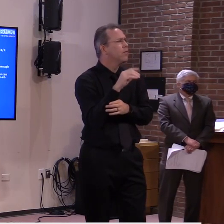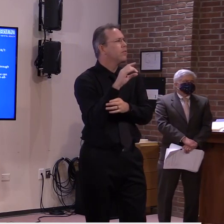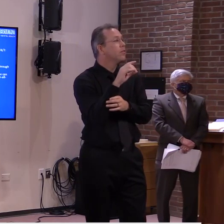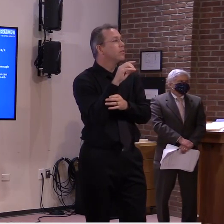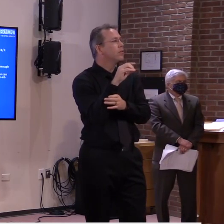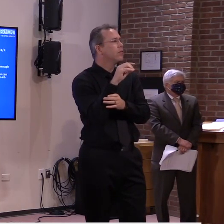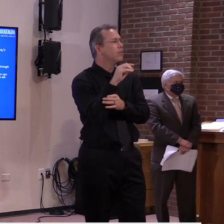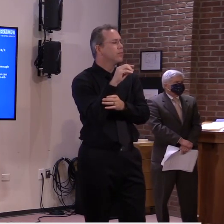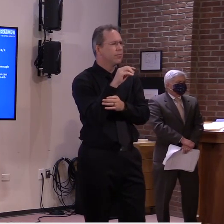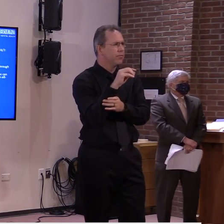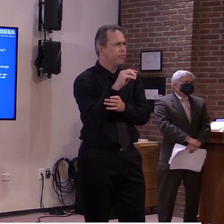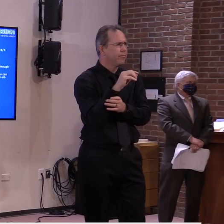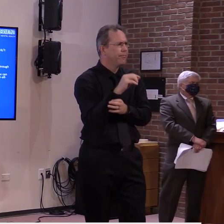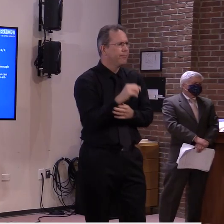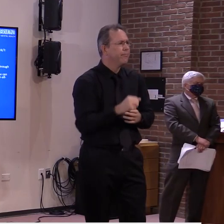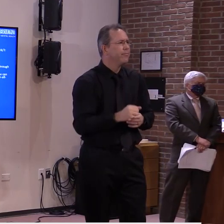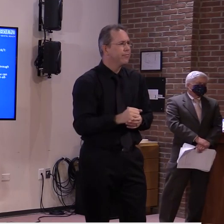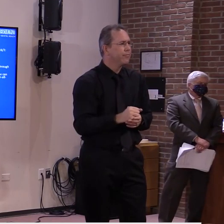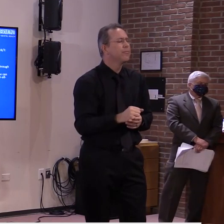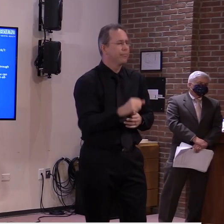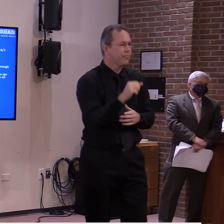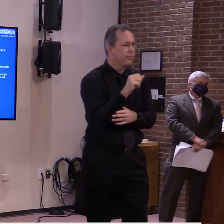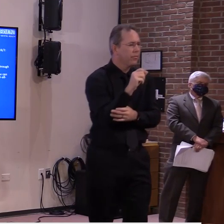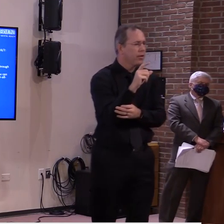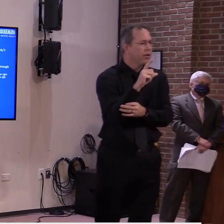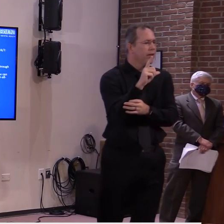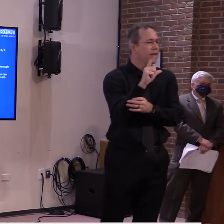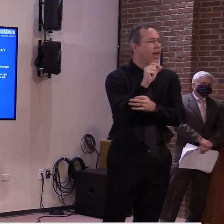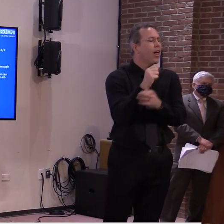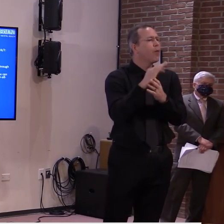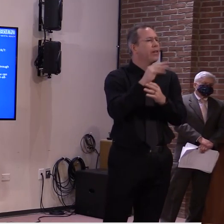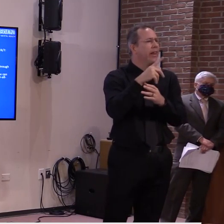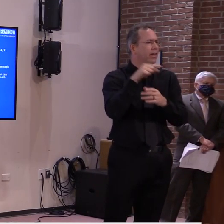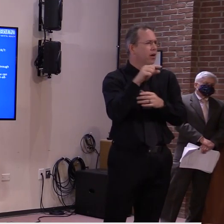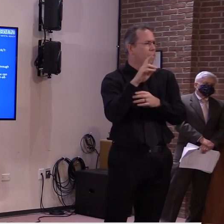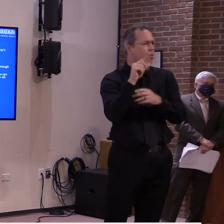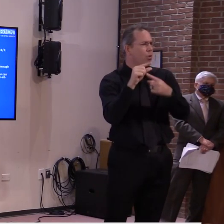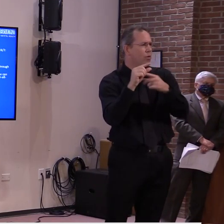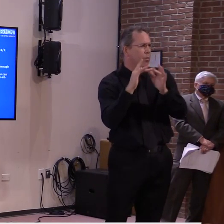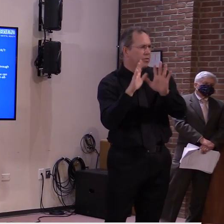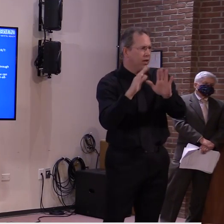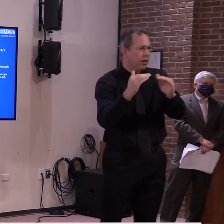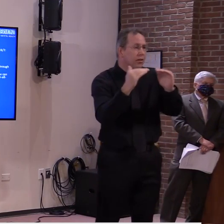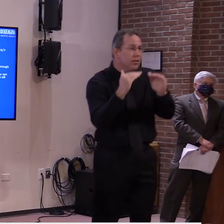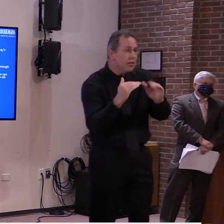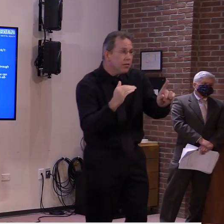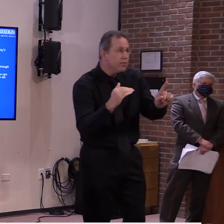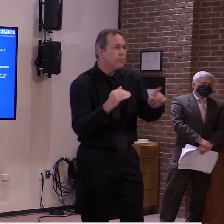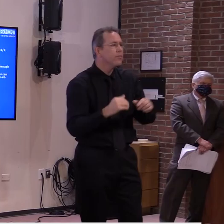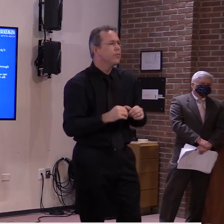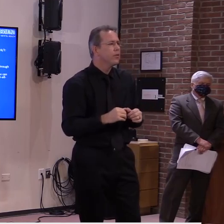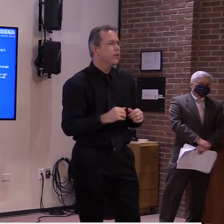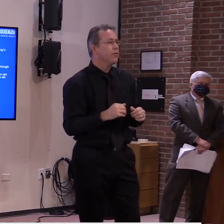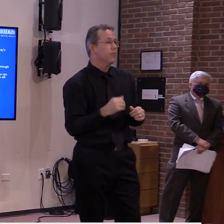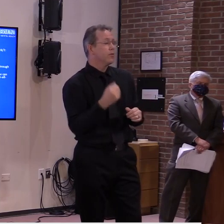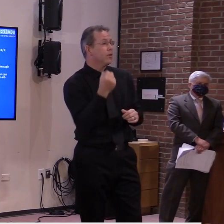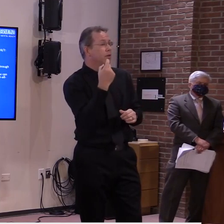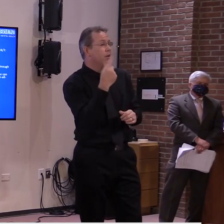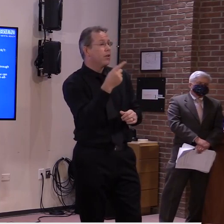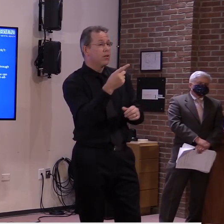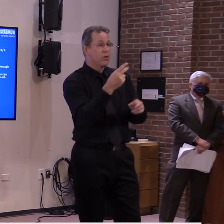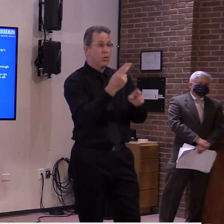year. With the isolation due to COVID, people may be using alone. People who use alone are at higher risk